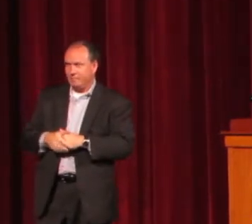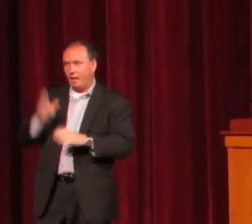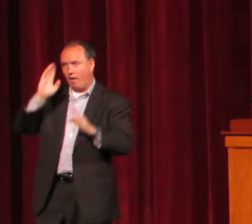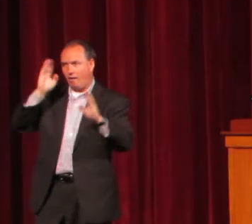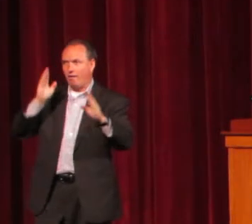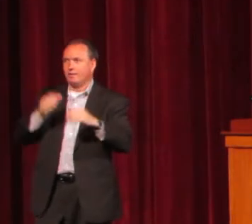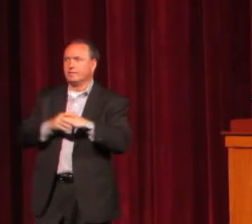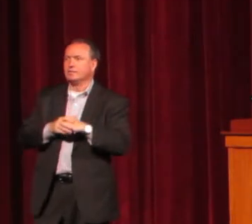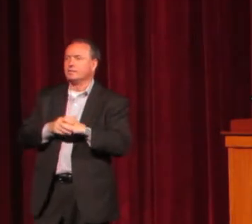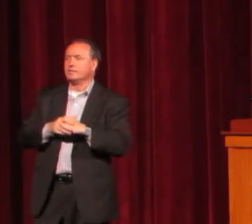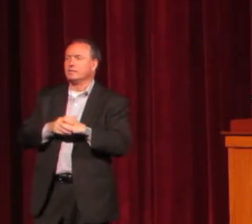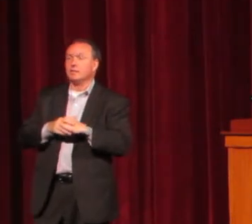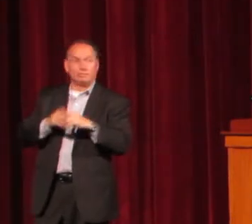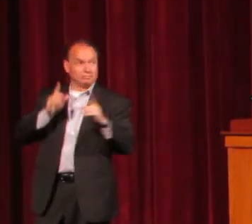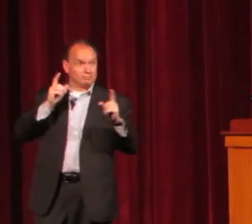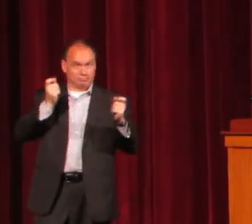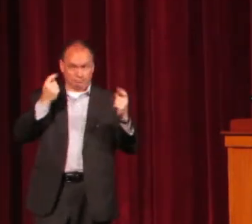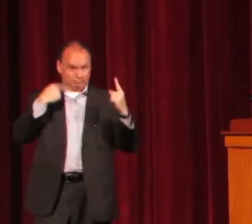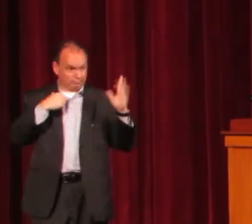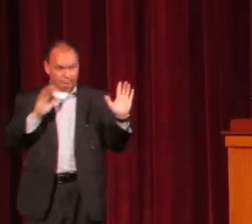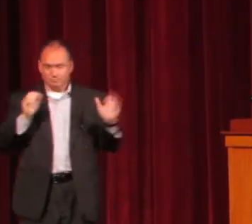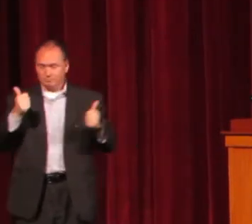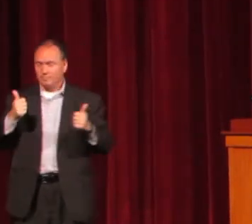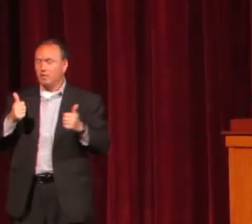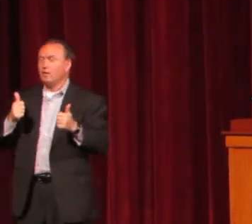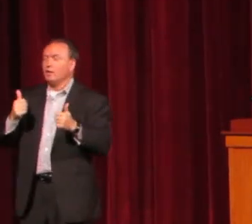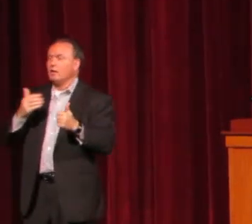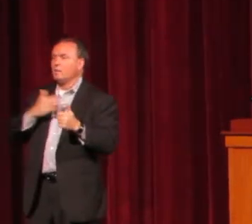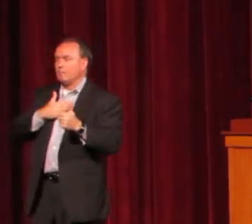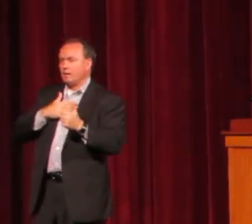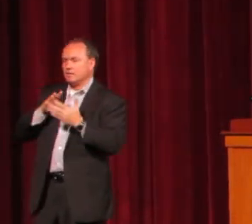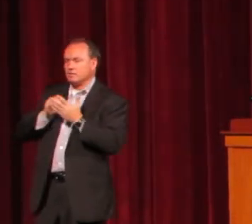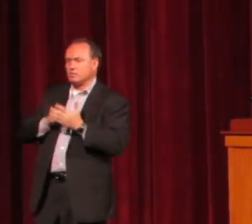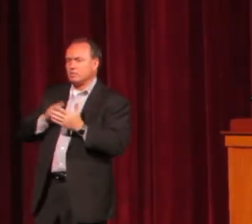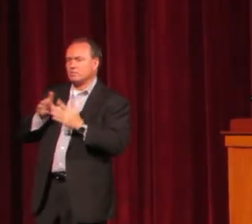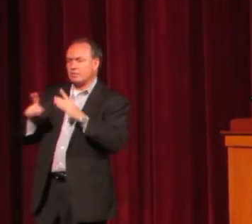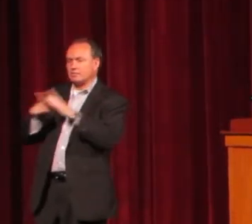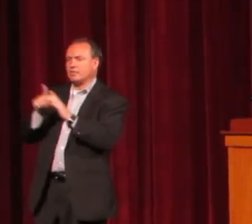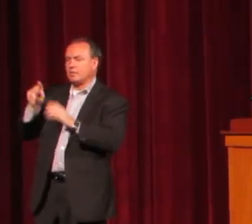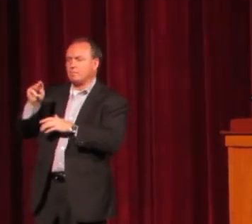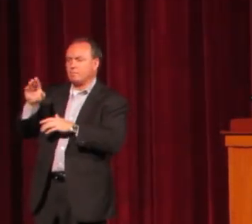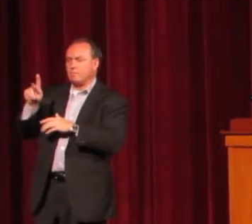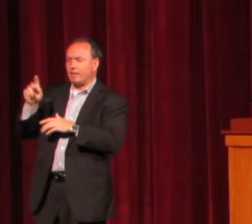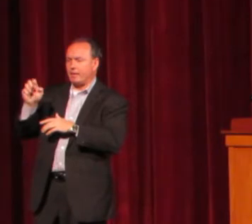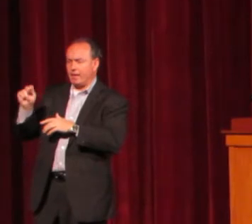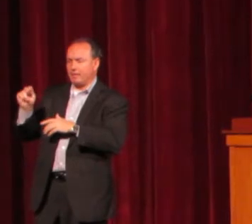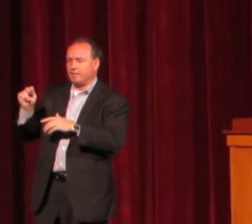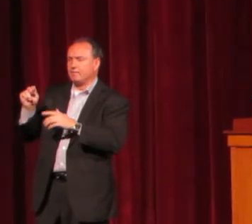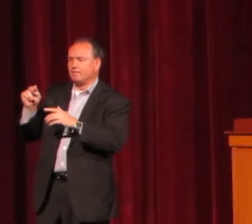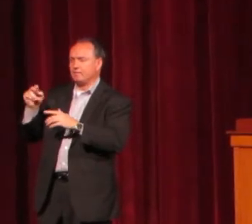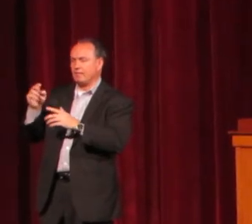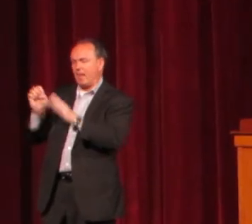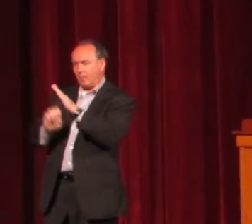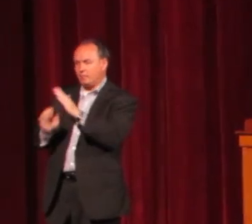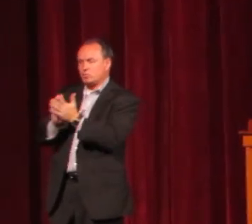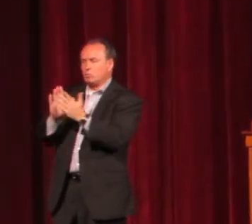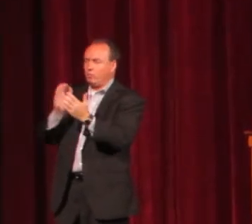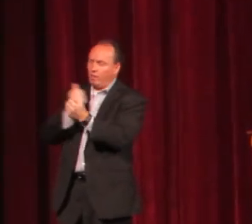Yeah, microphone going to you now. Hi. Can you hear me? Yes. Okay. My students attend McCain Elementary. We love it. It's